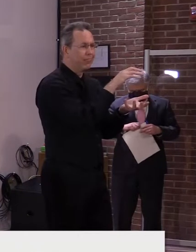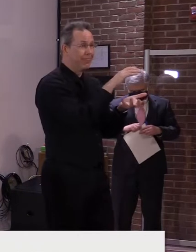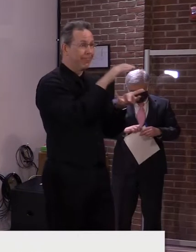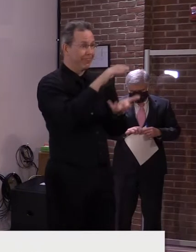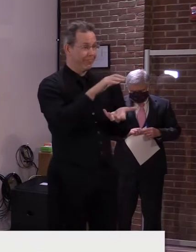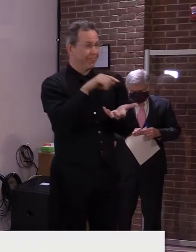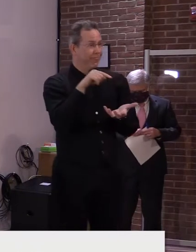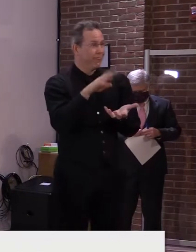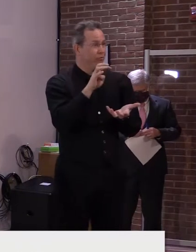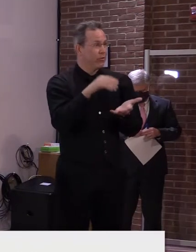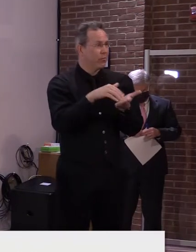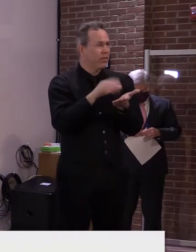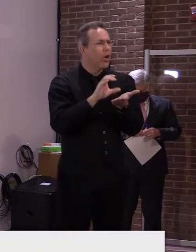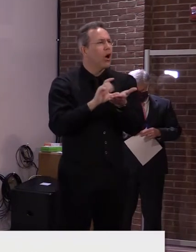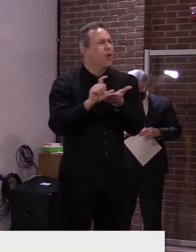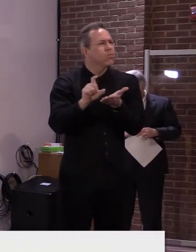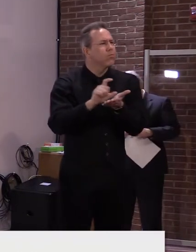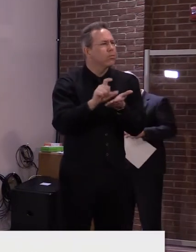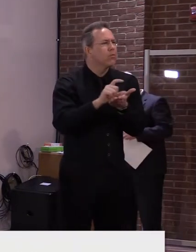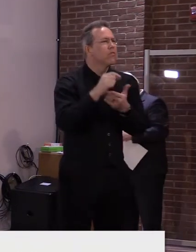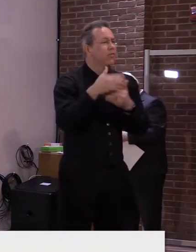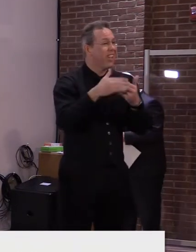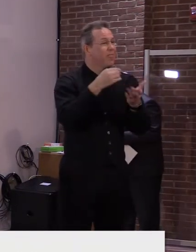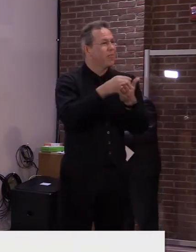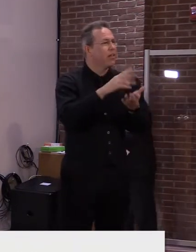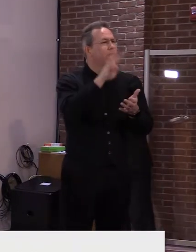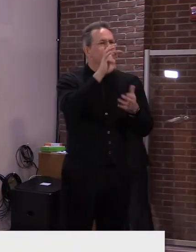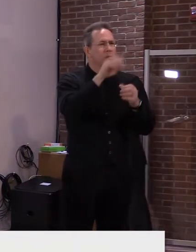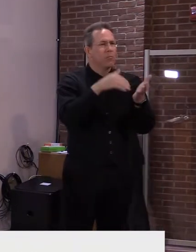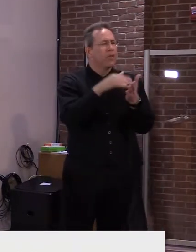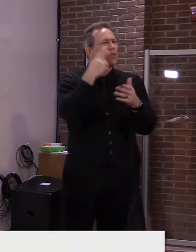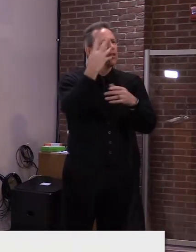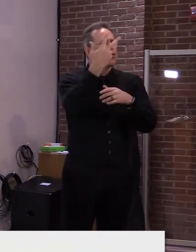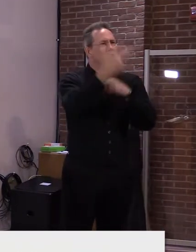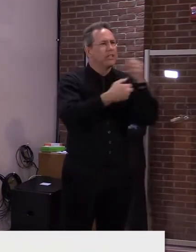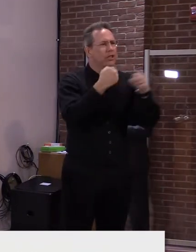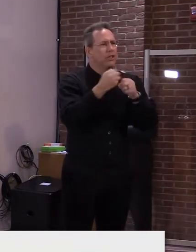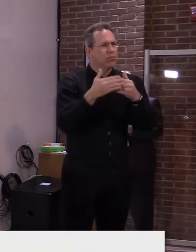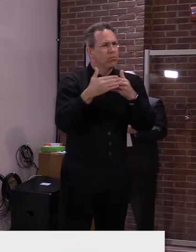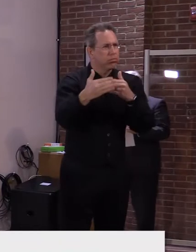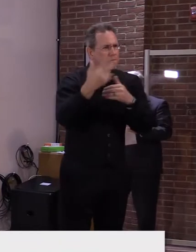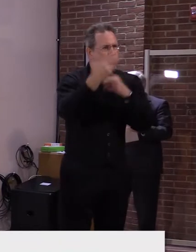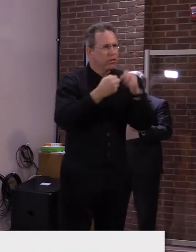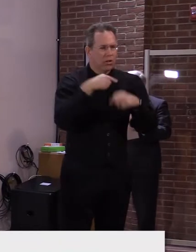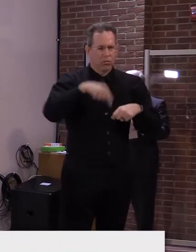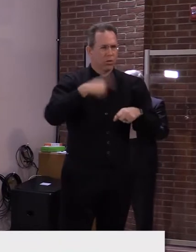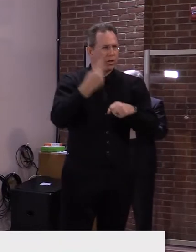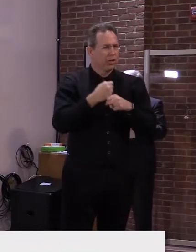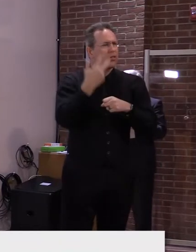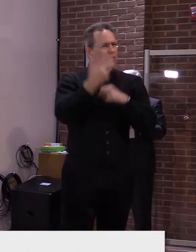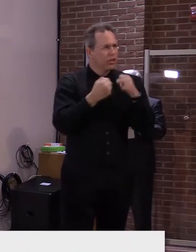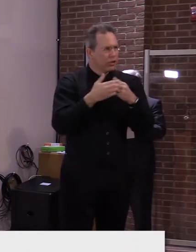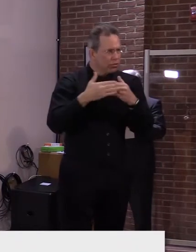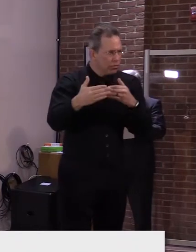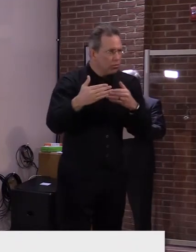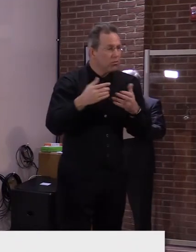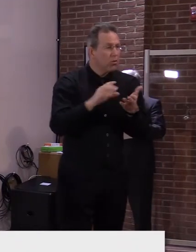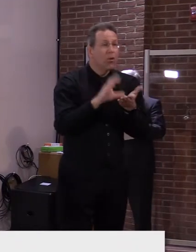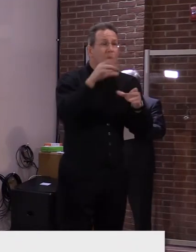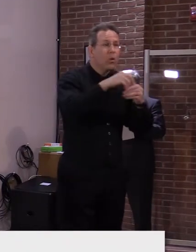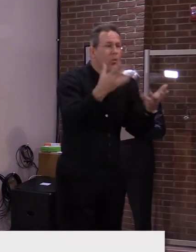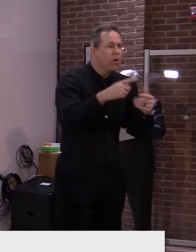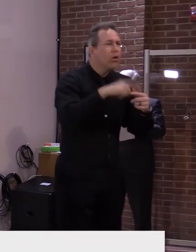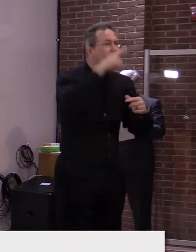spent over the next 3 years on the following: summer programming, including initiatives to address learning loss,